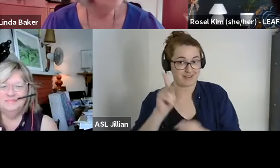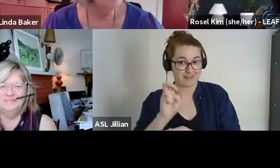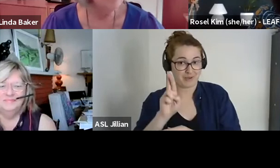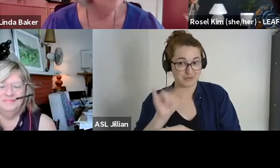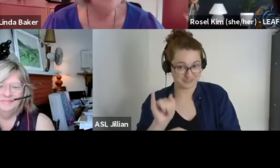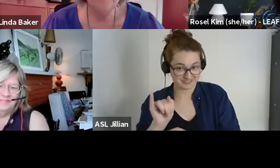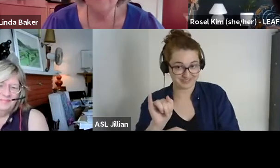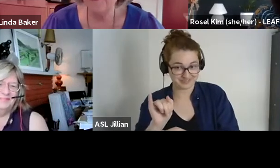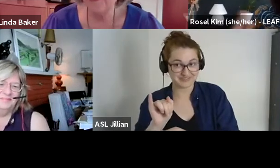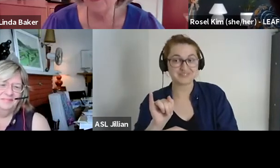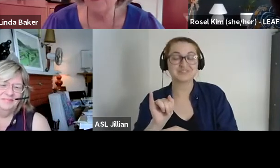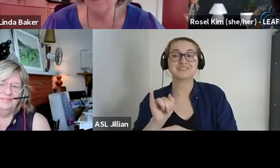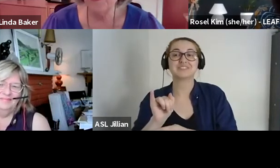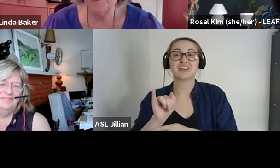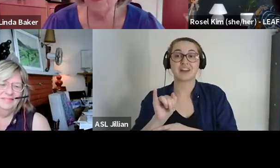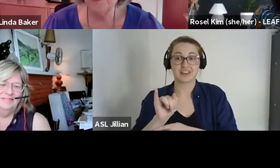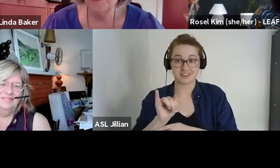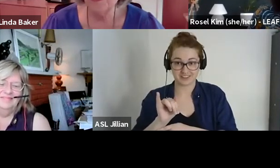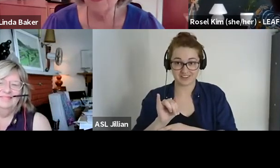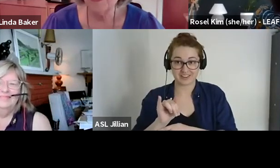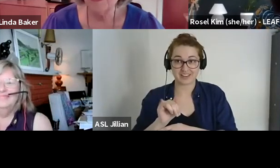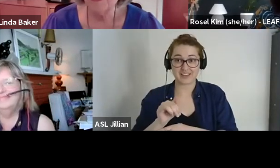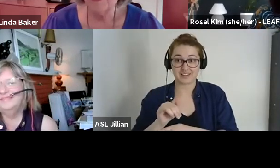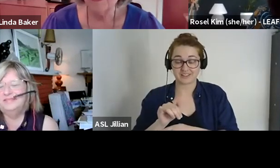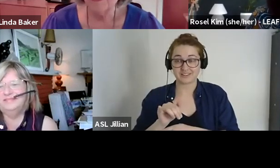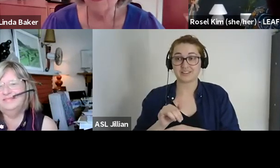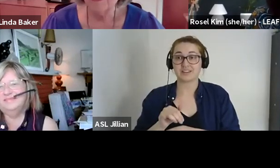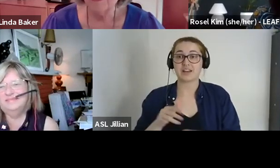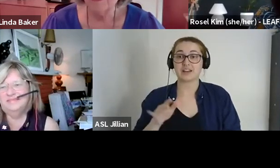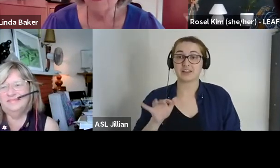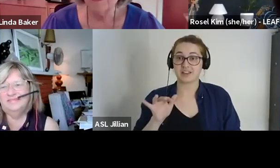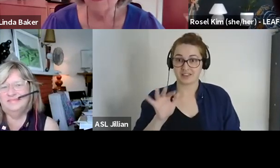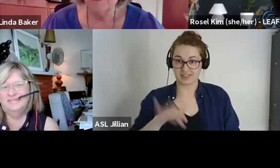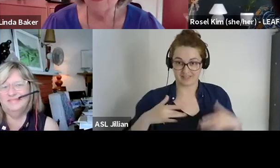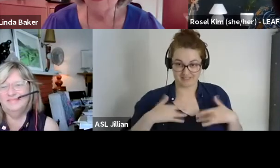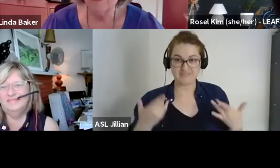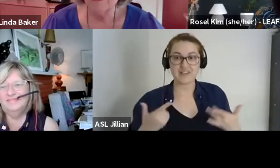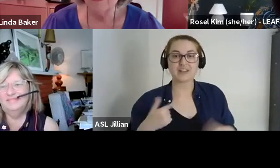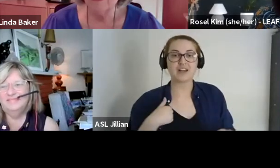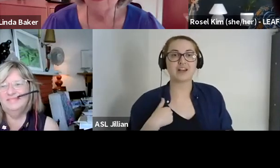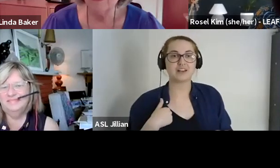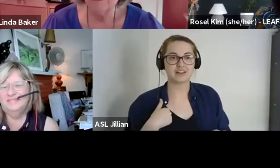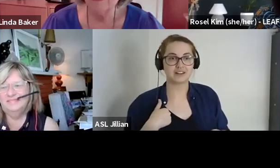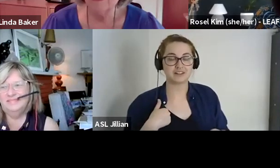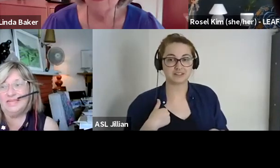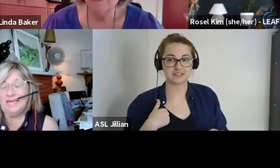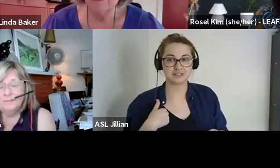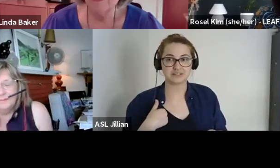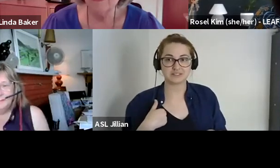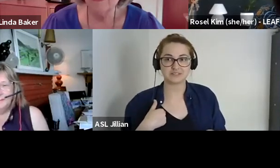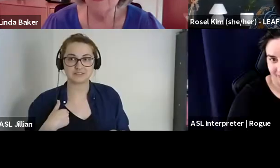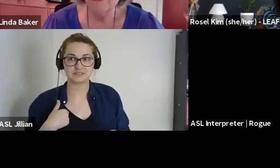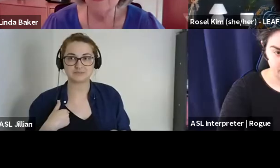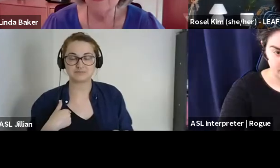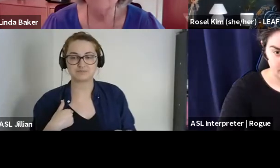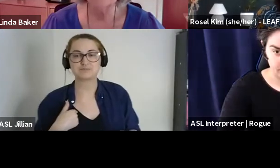And and through that conference that I suggested Carrie to leave as